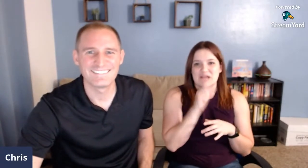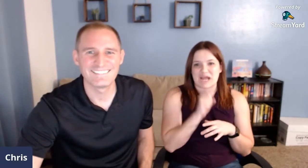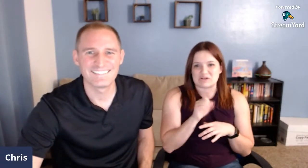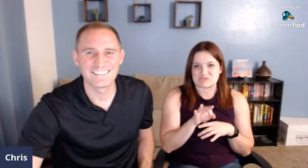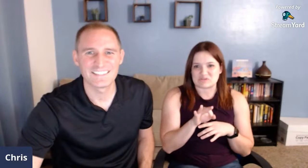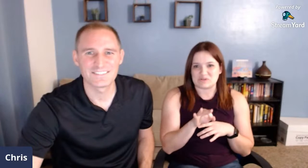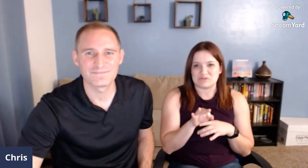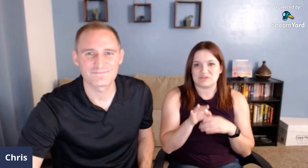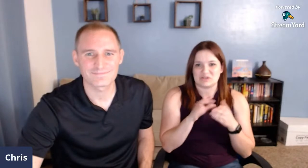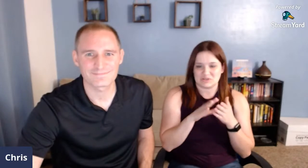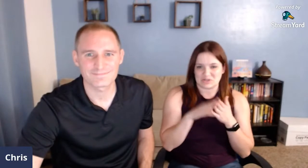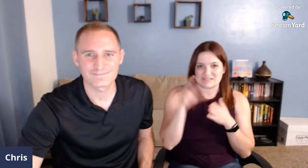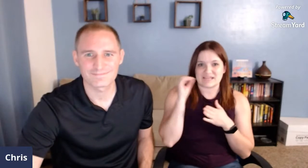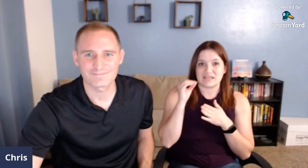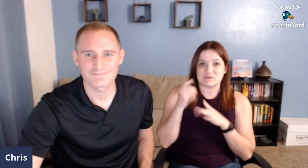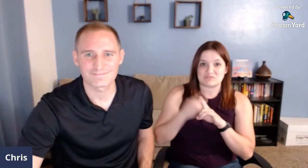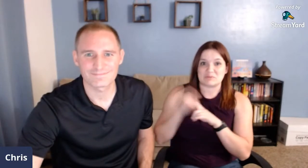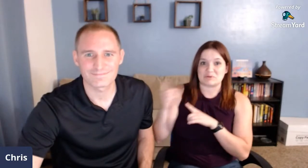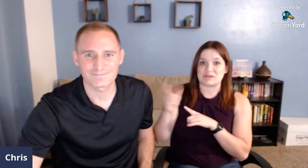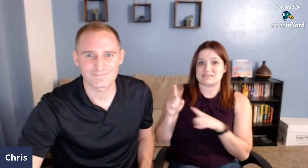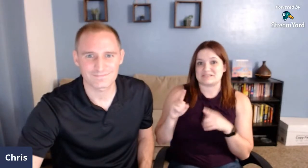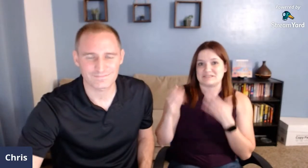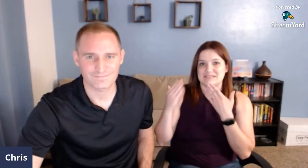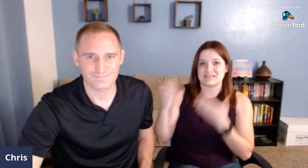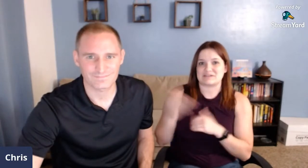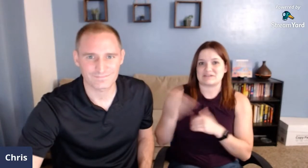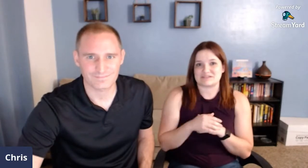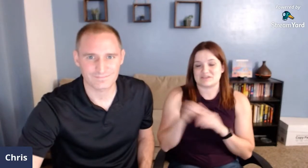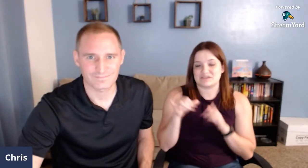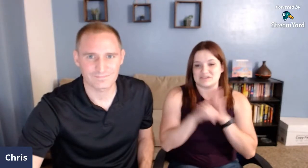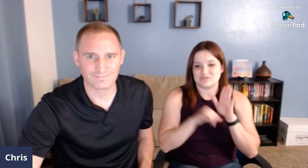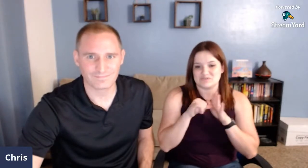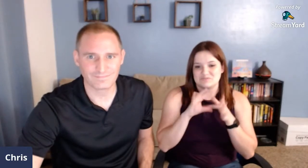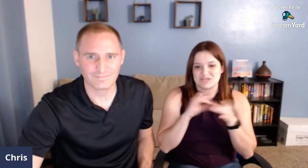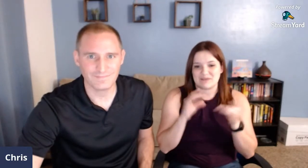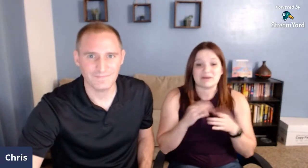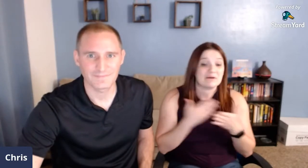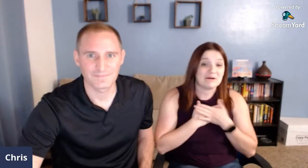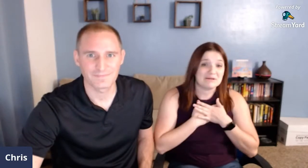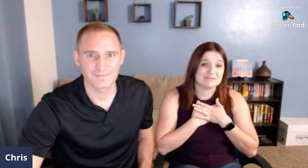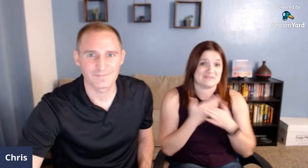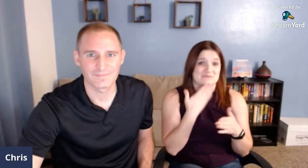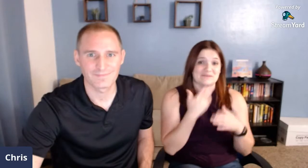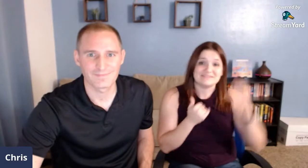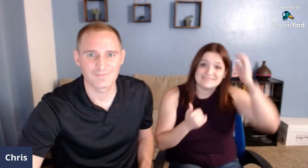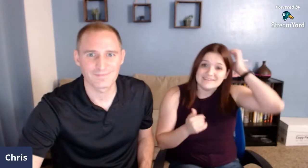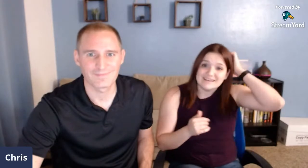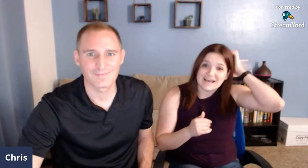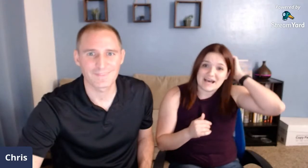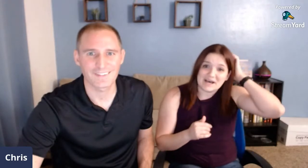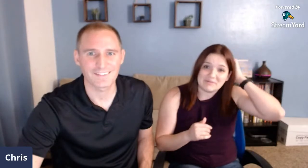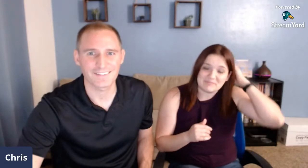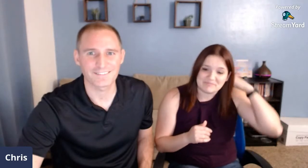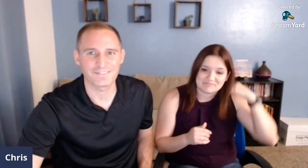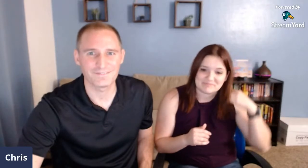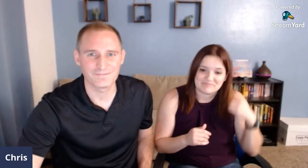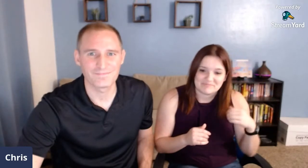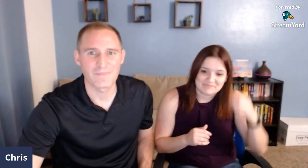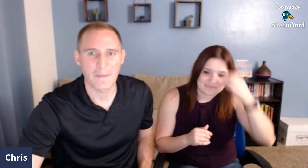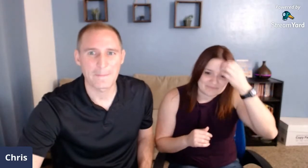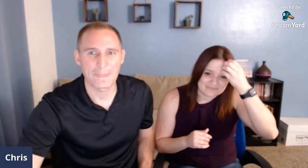says they're 9 years old. They're learning sign language from Chris, and he thanked Chris on the YouTube chat. I'm like, oh, this is so sweet.